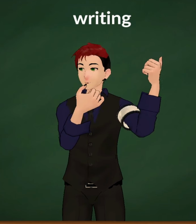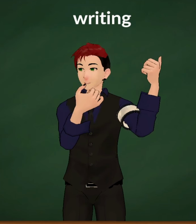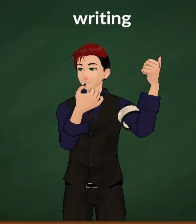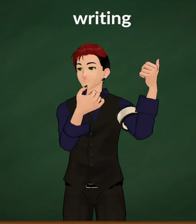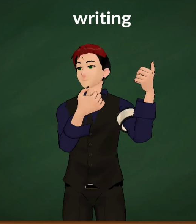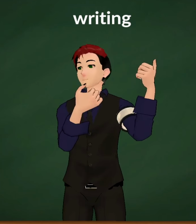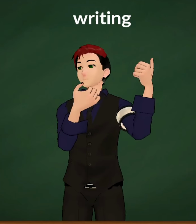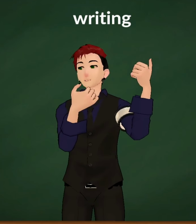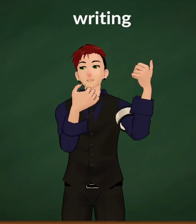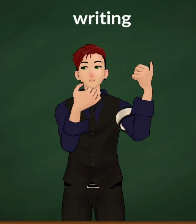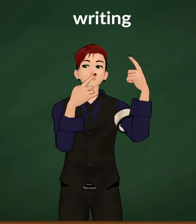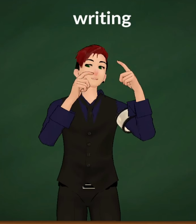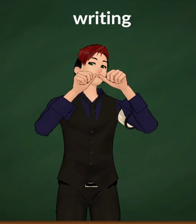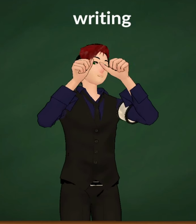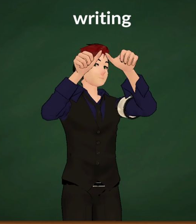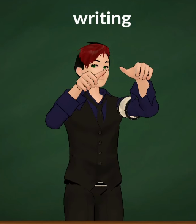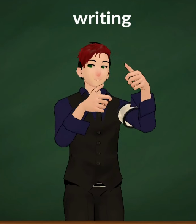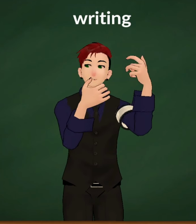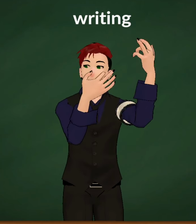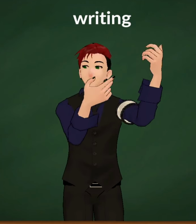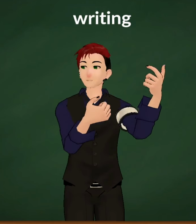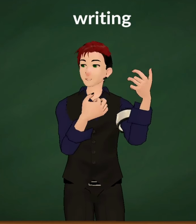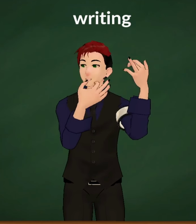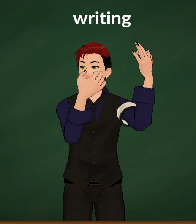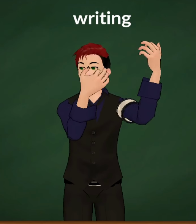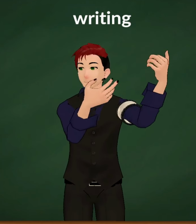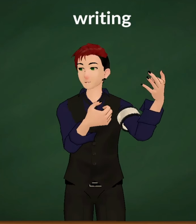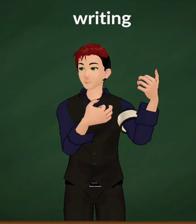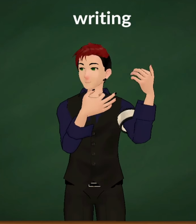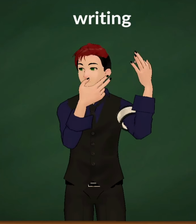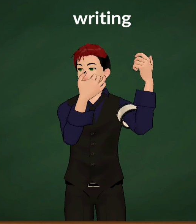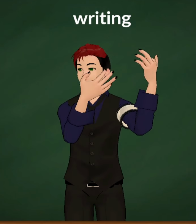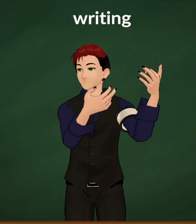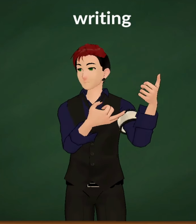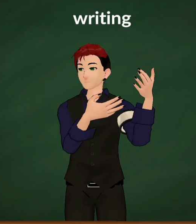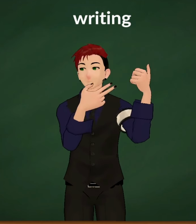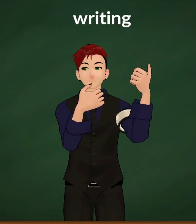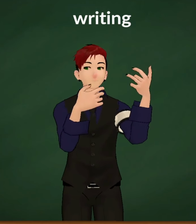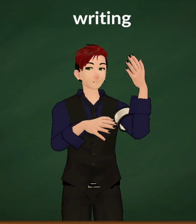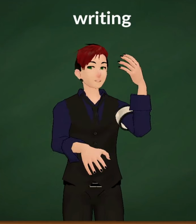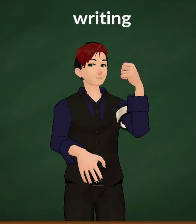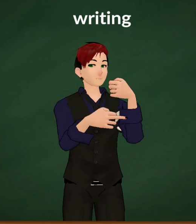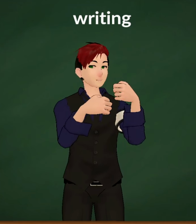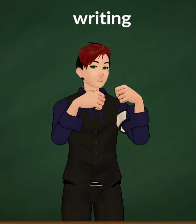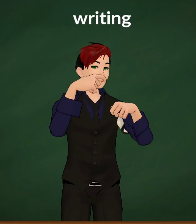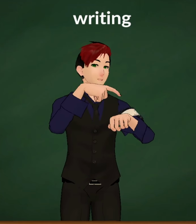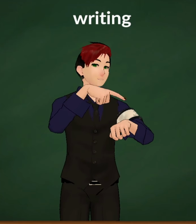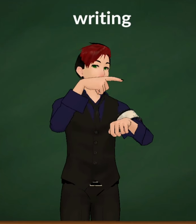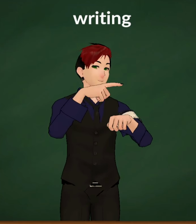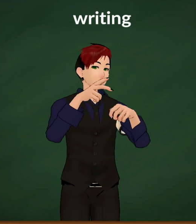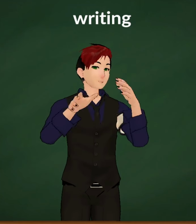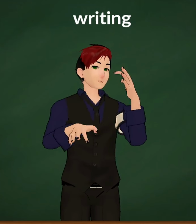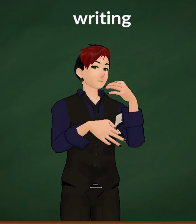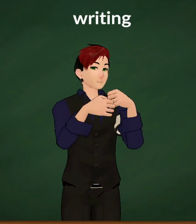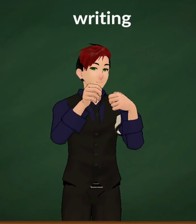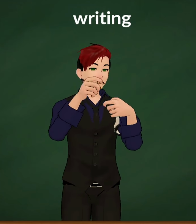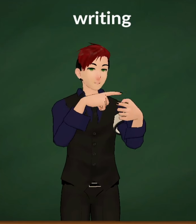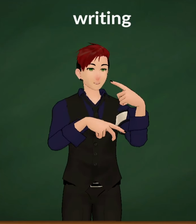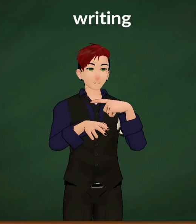right? But if I'm waiting forever, it goes in a circle. And it's adding this temporal aspect with your